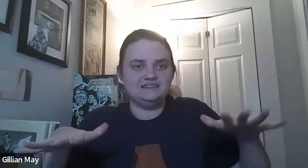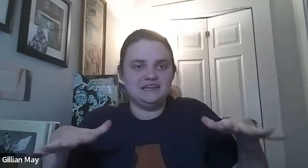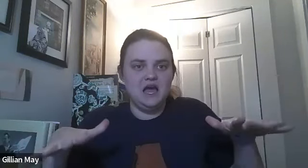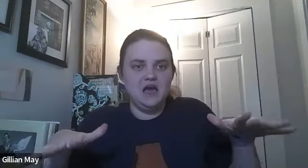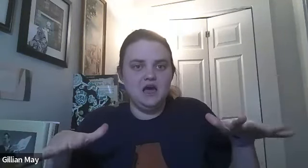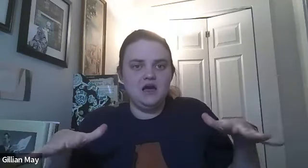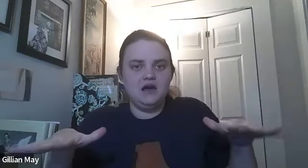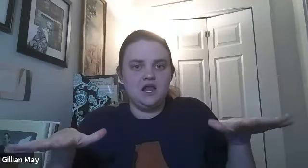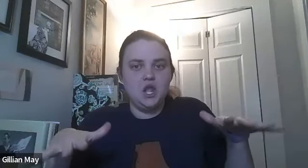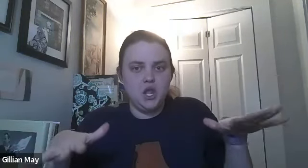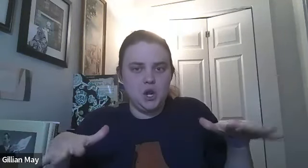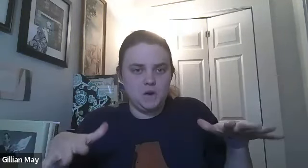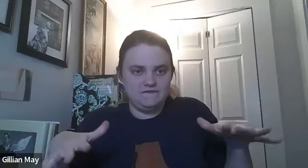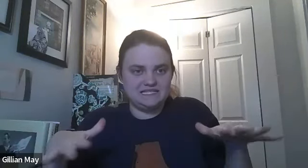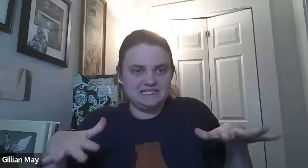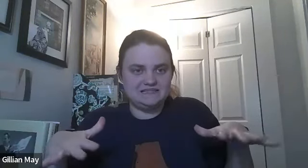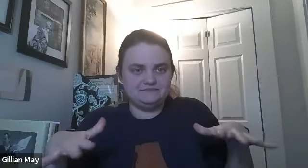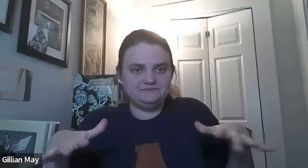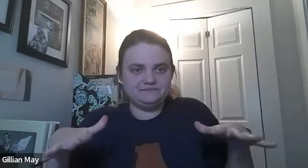like nervous.